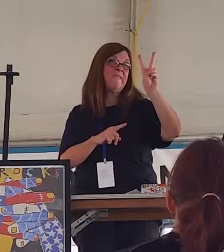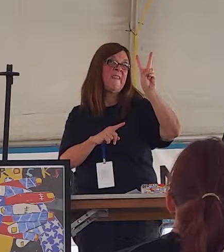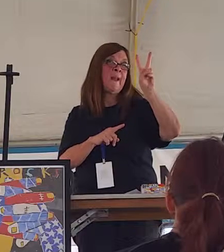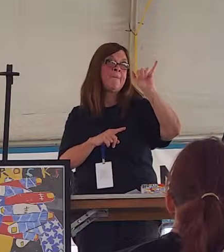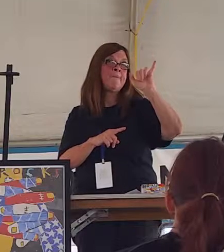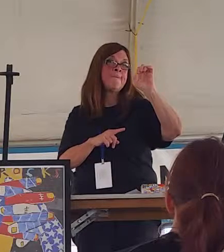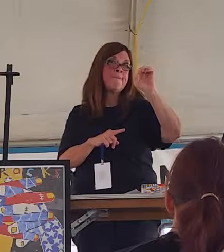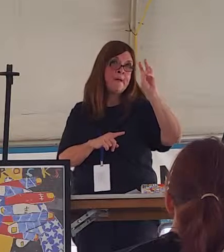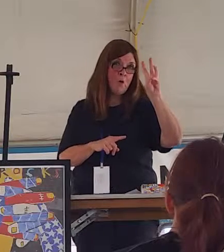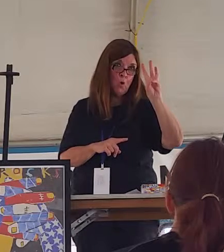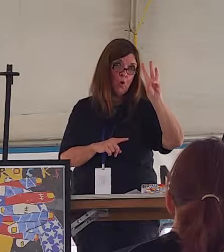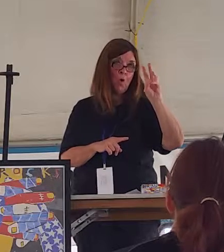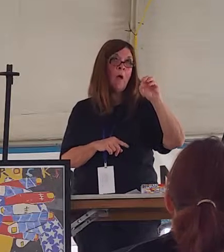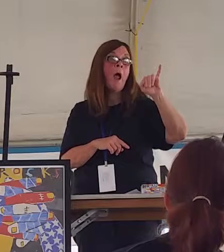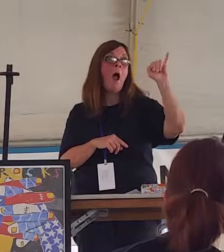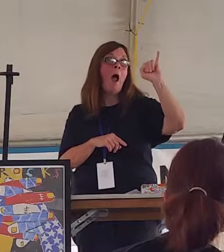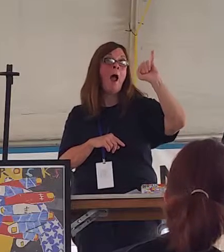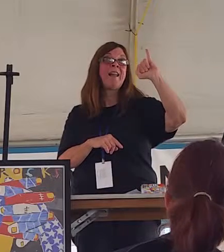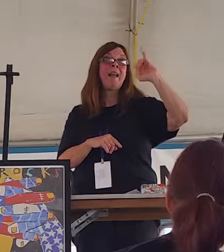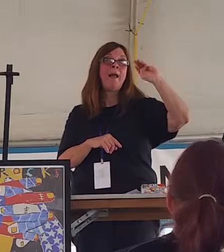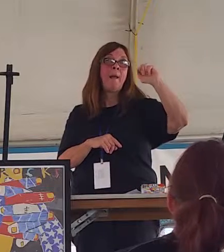Deaf, View,